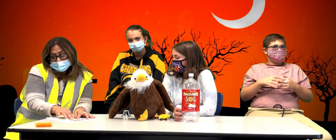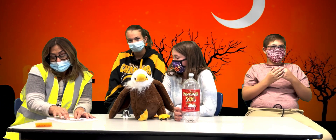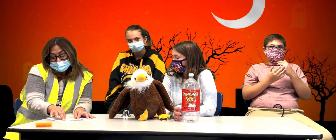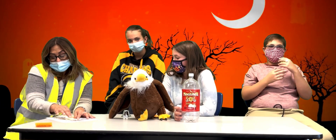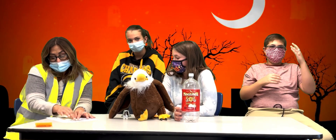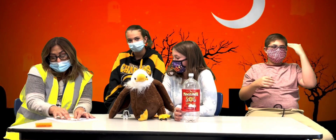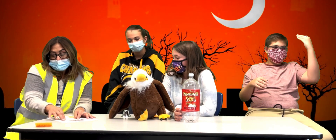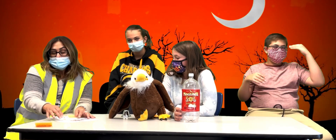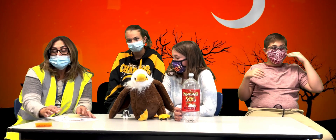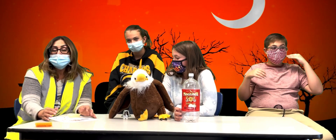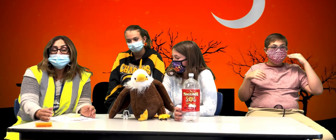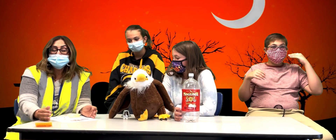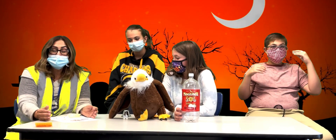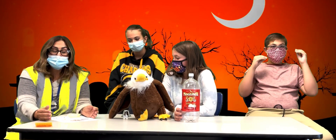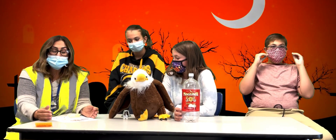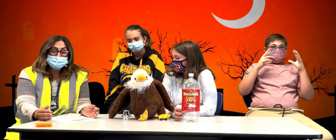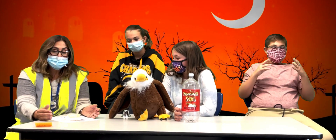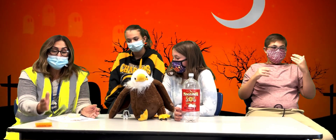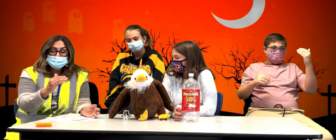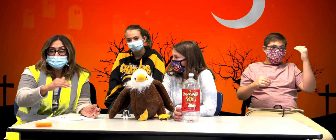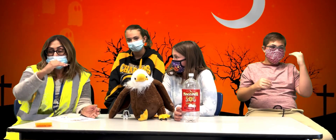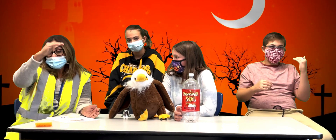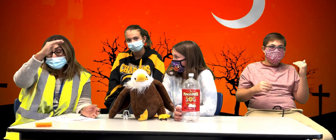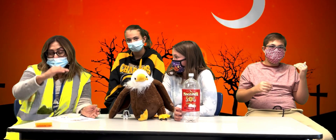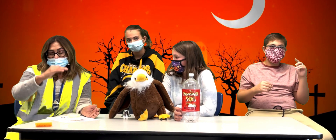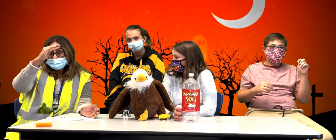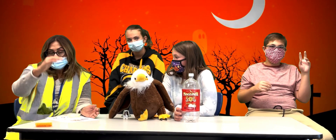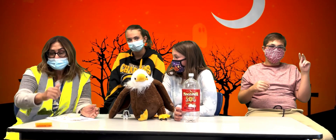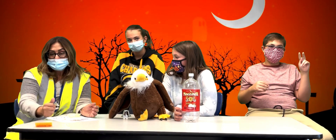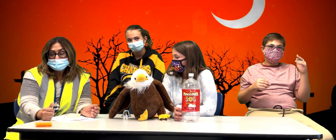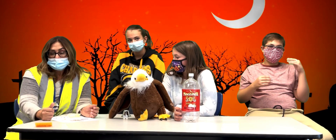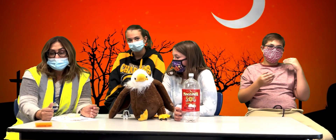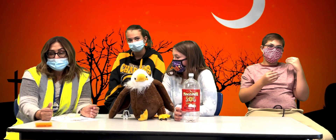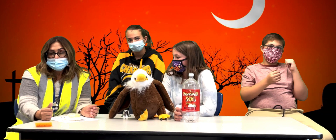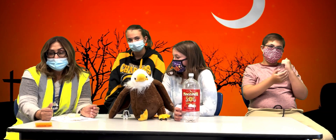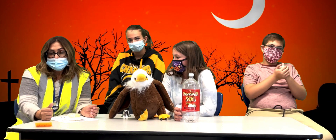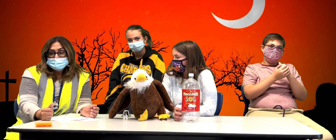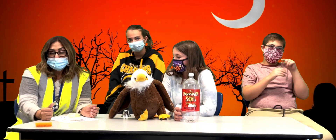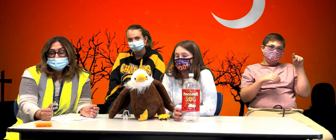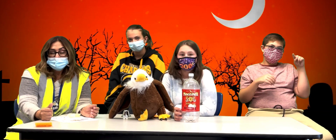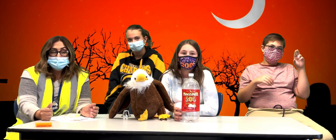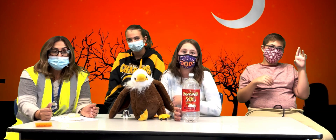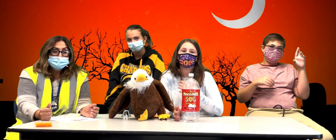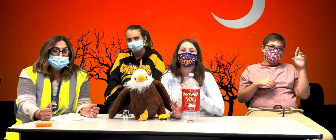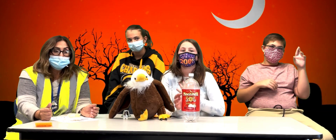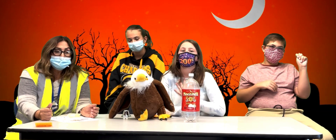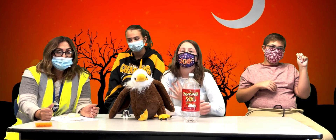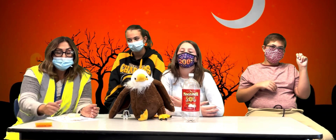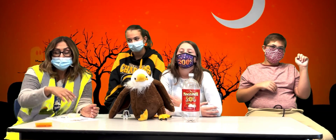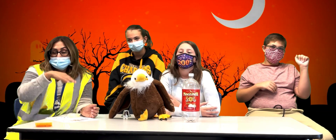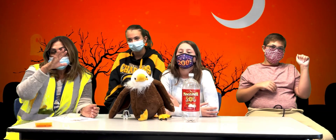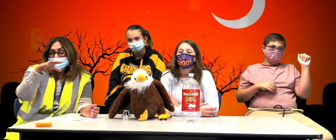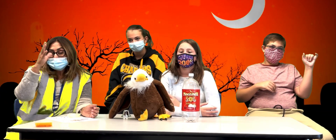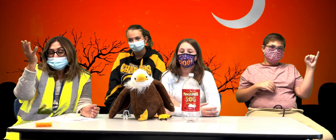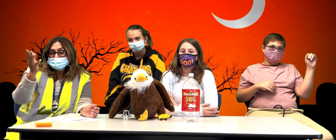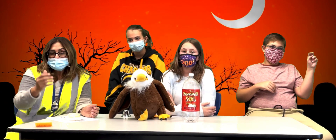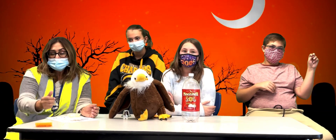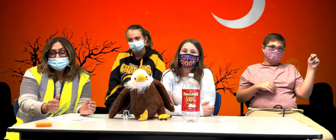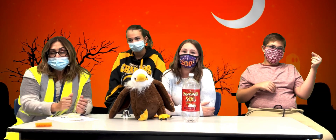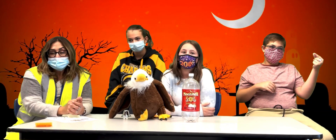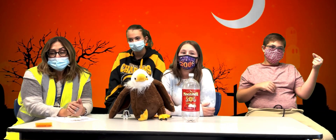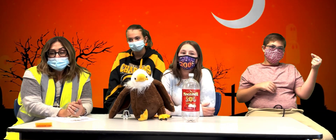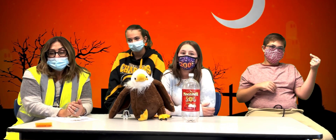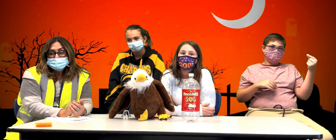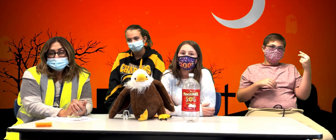know? TV shows all have a rating. If it's rated 13